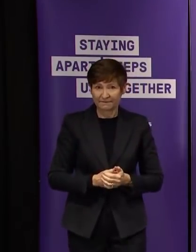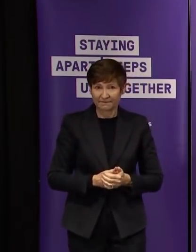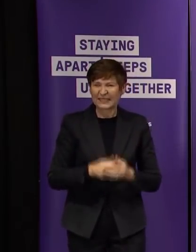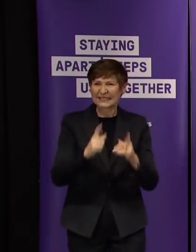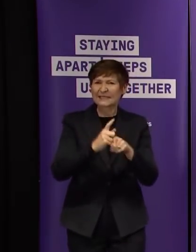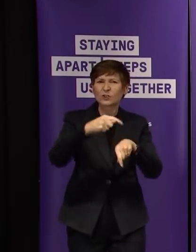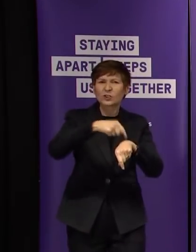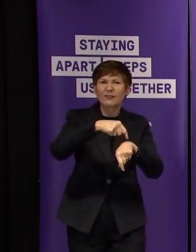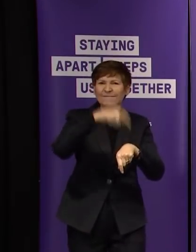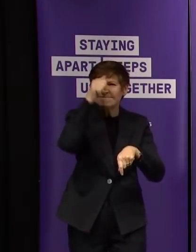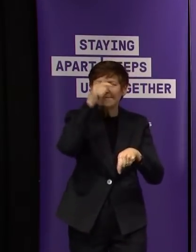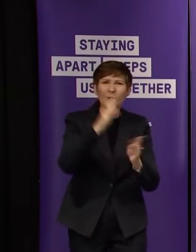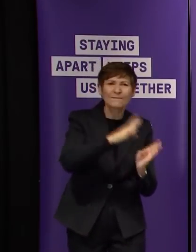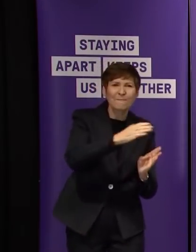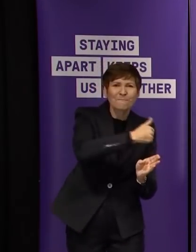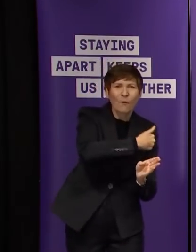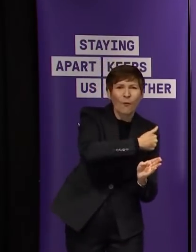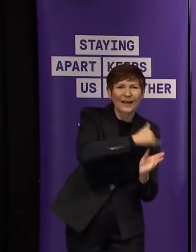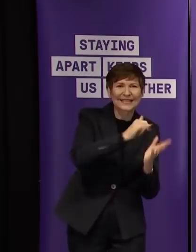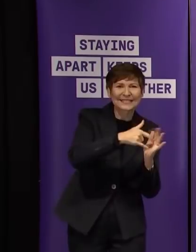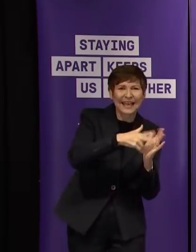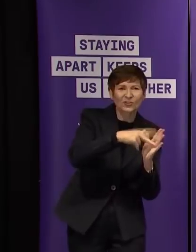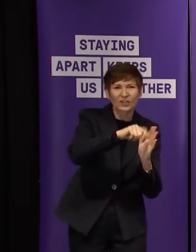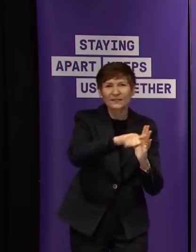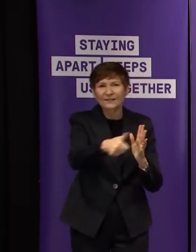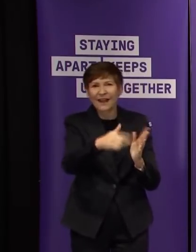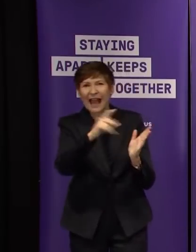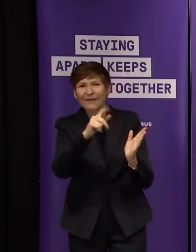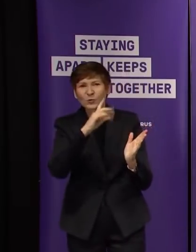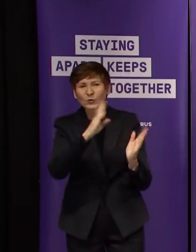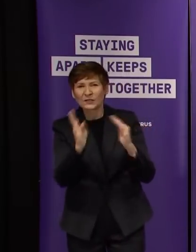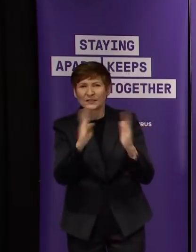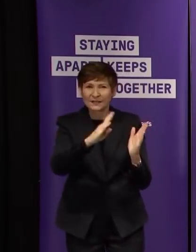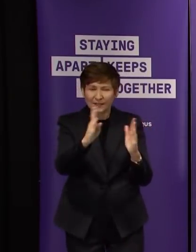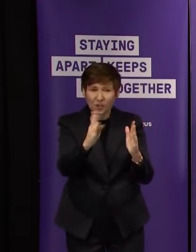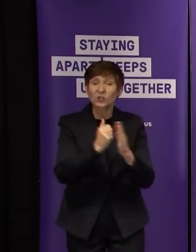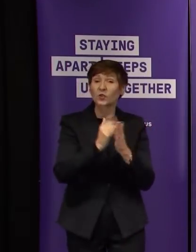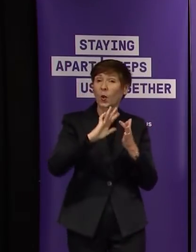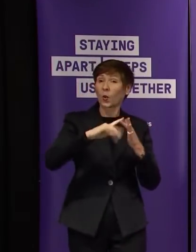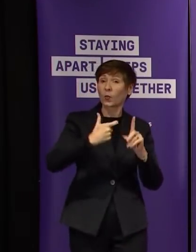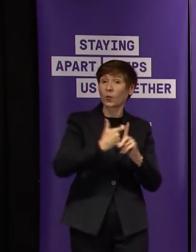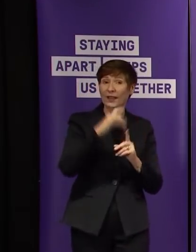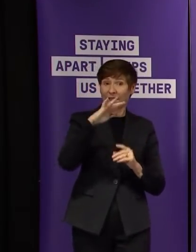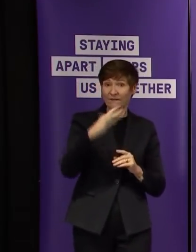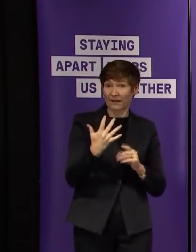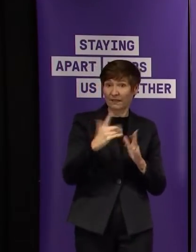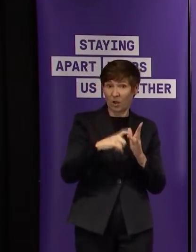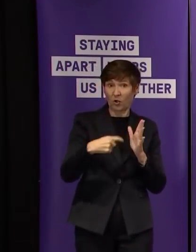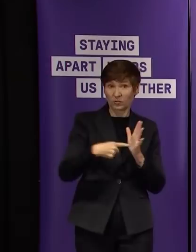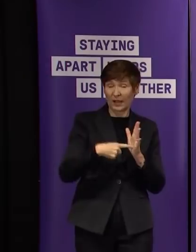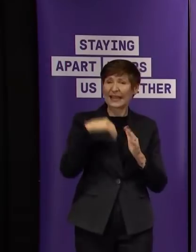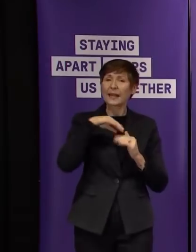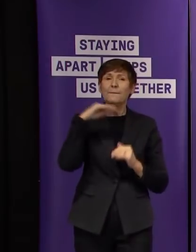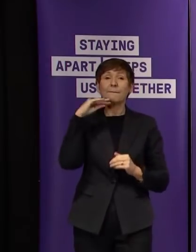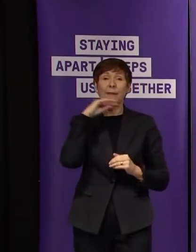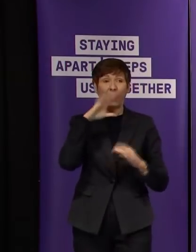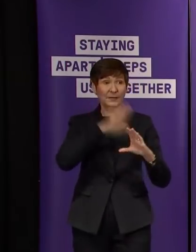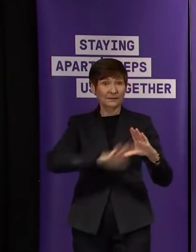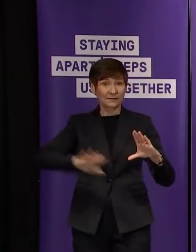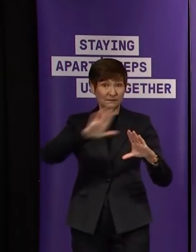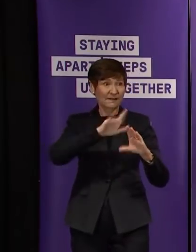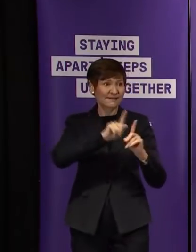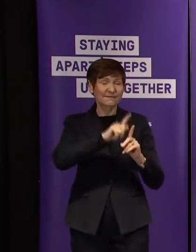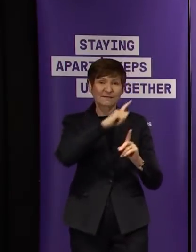of the start of term for schools, so the week of the 5th of October, in Metro Melbourne, as the